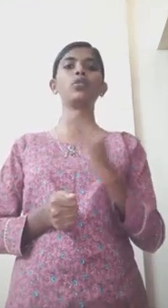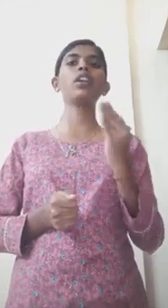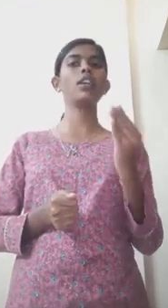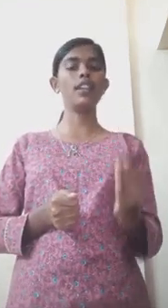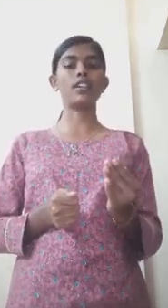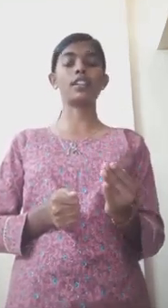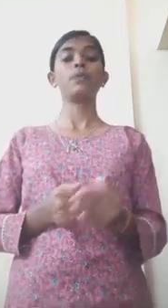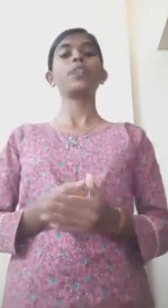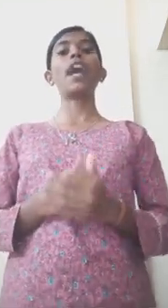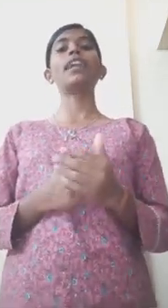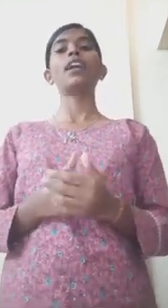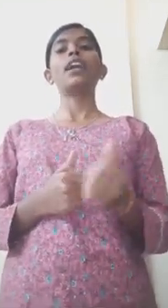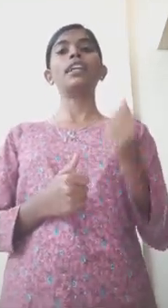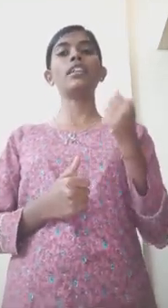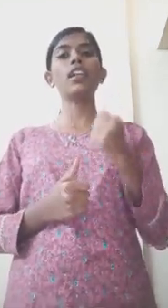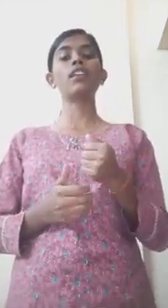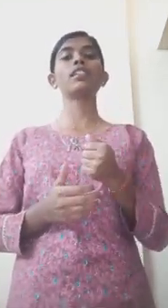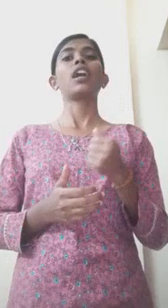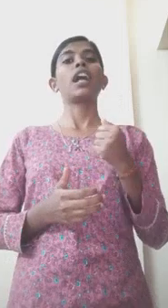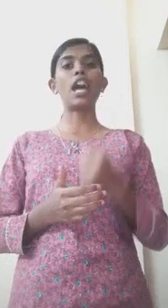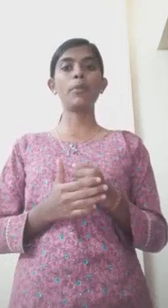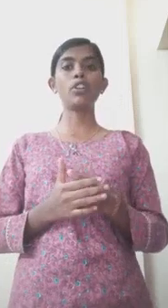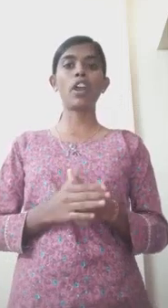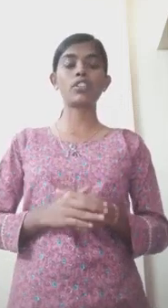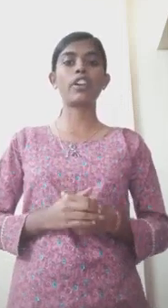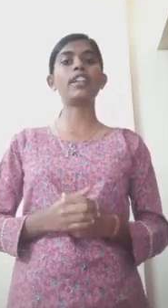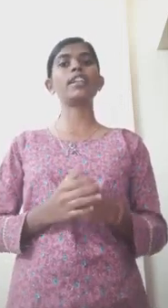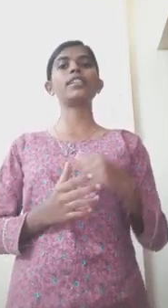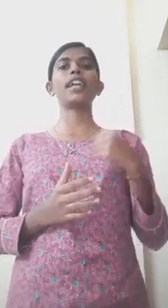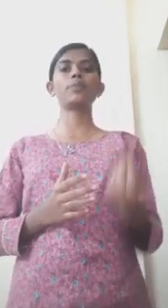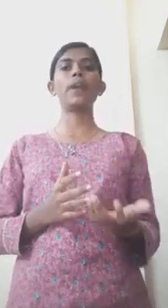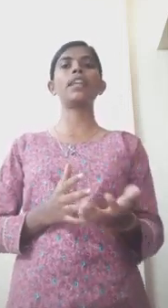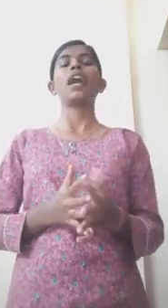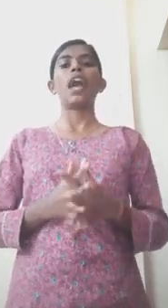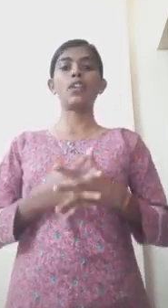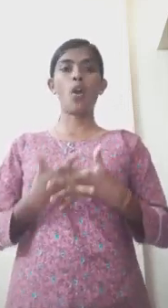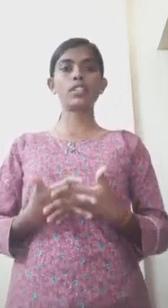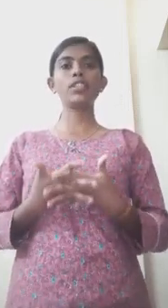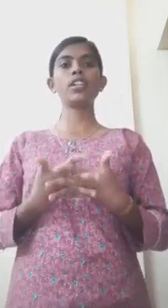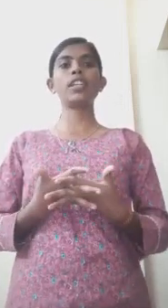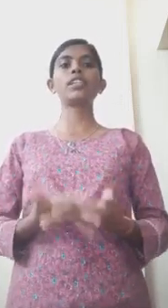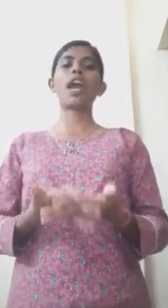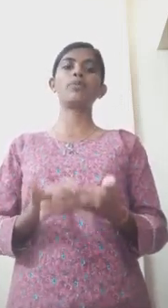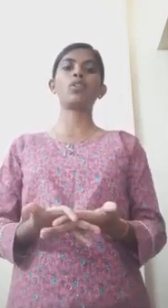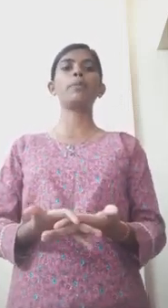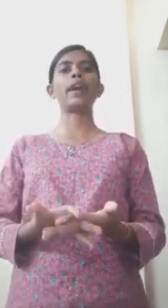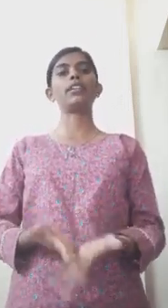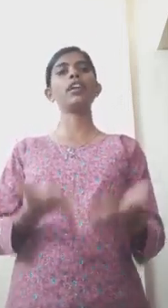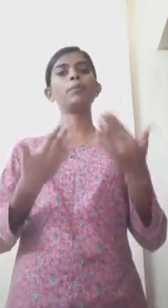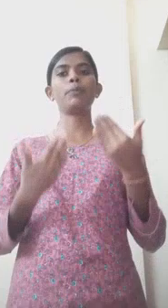the lungs, and in the lungs carbon dioxide is expelled and oxygen is absorbed by the